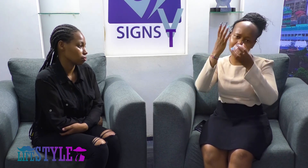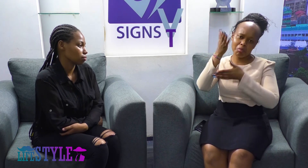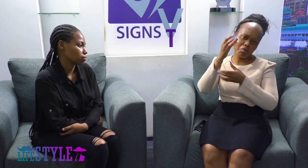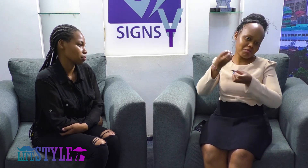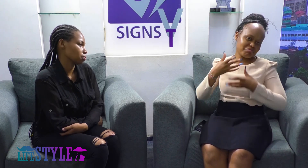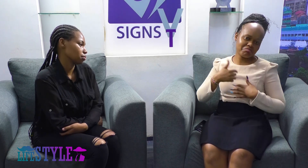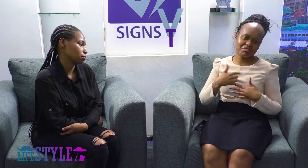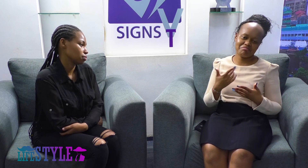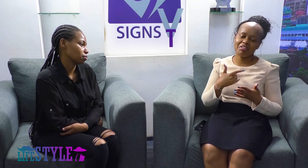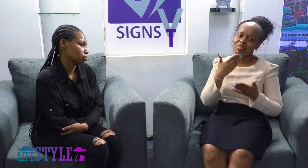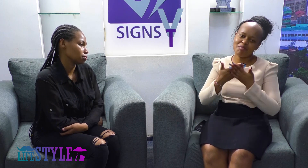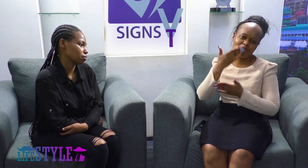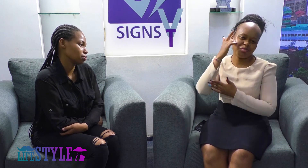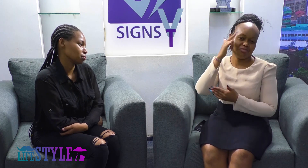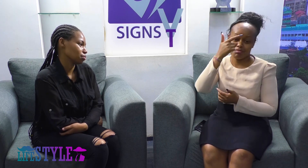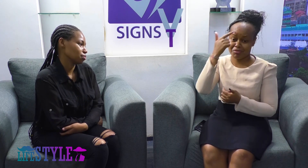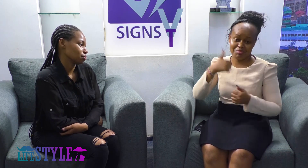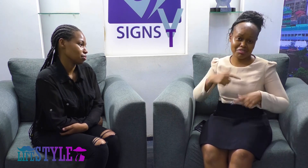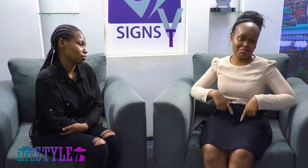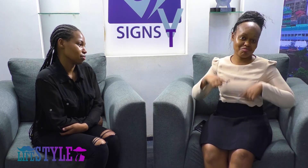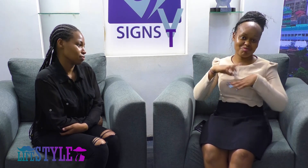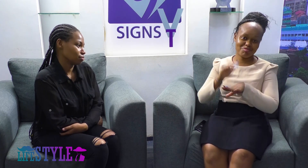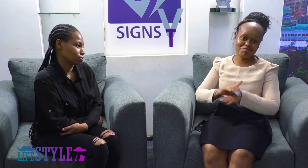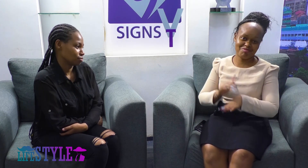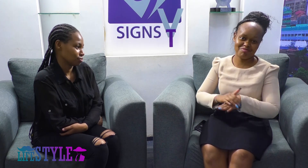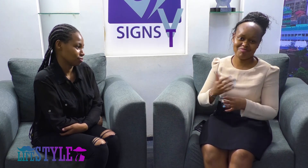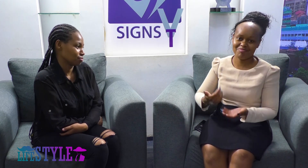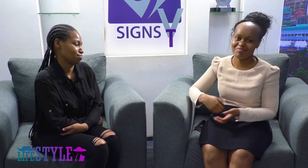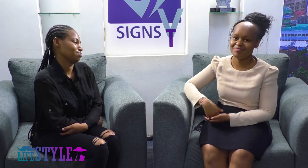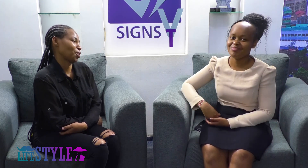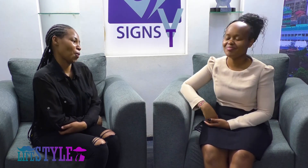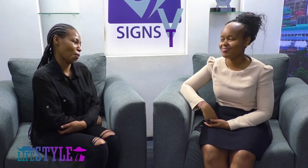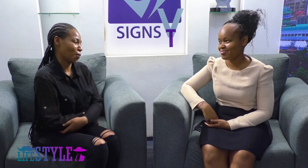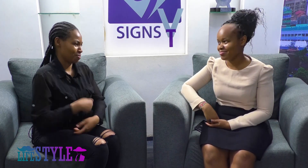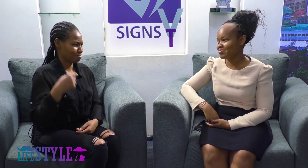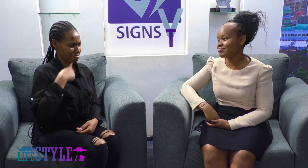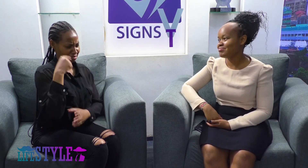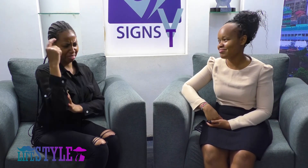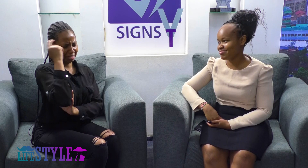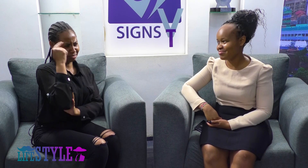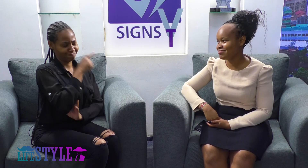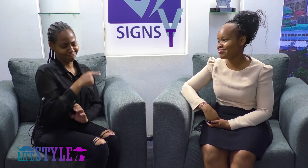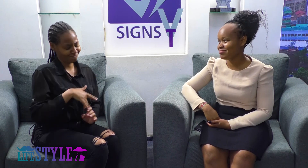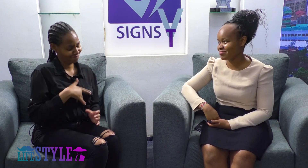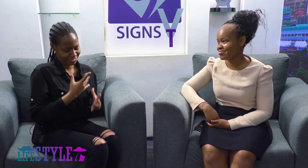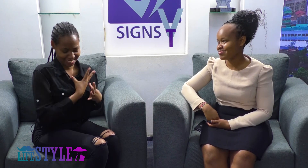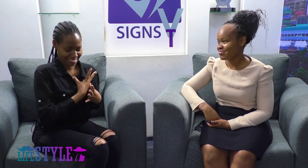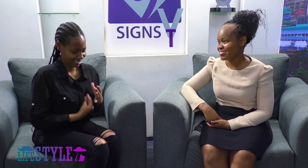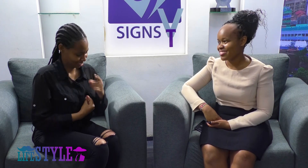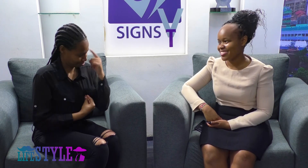So what caused me to become deaf, I don't know. That I live to God, but my life has been good. I thought you